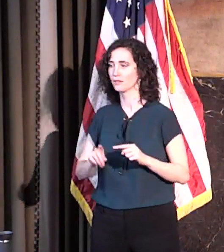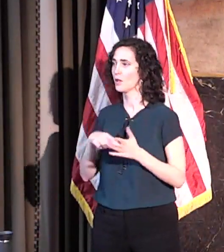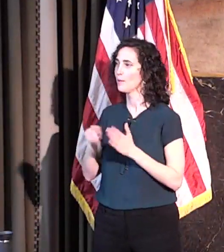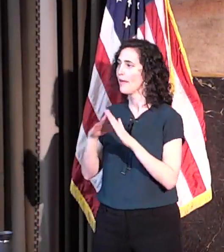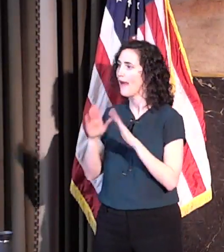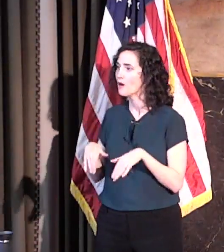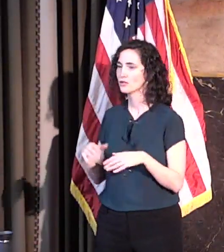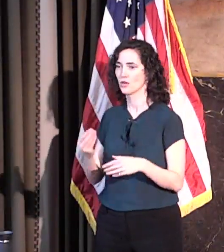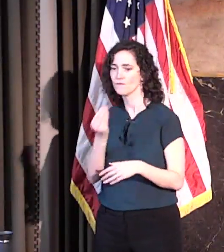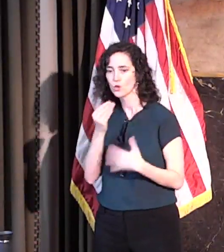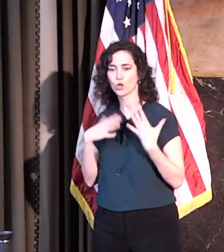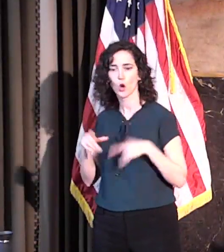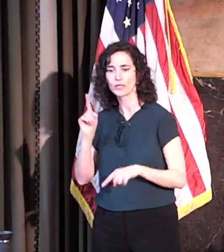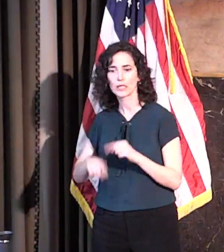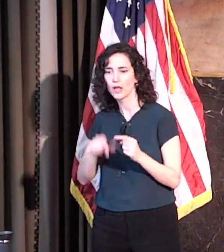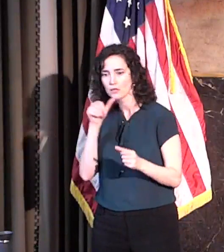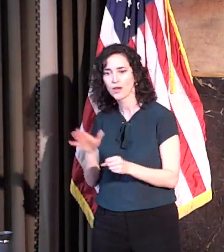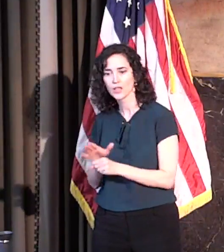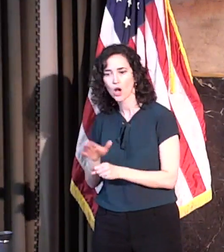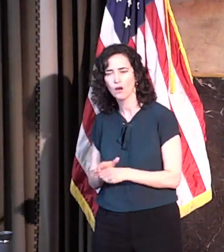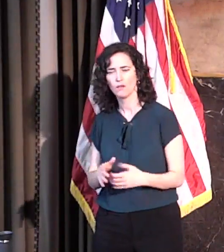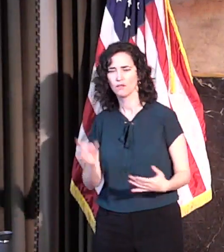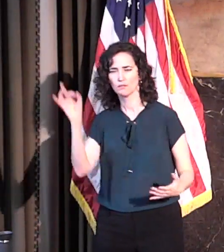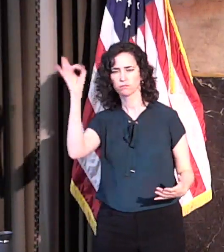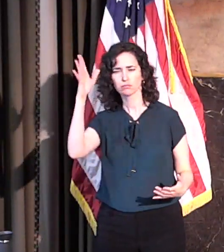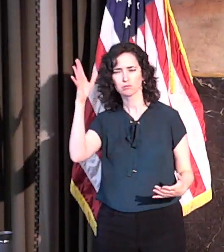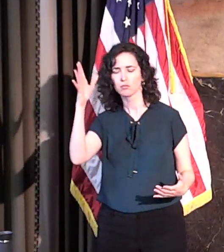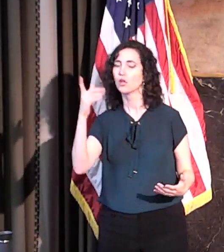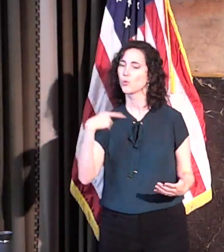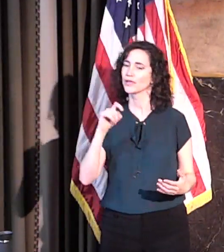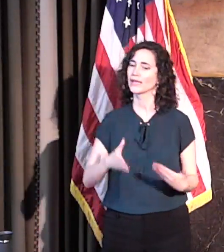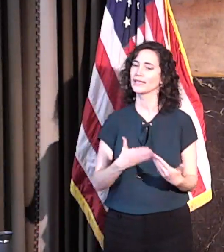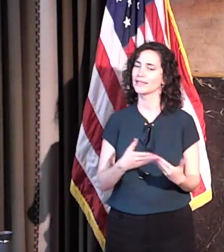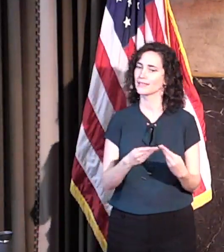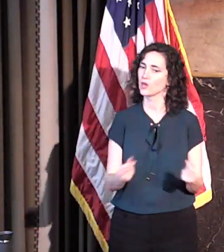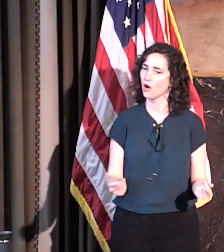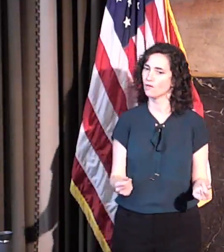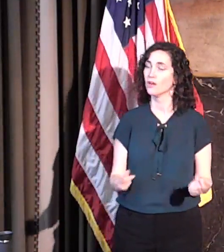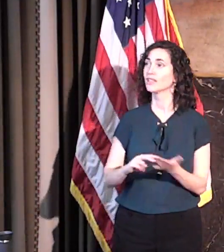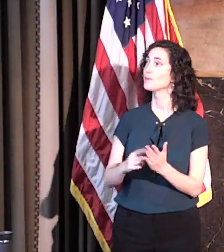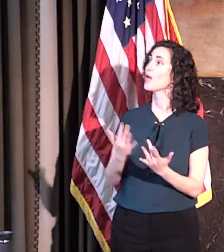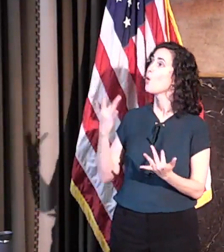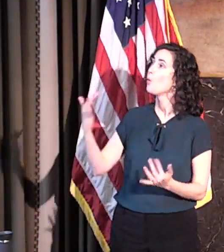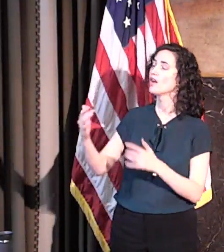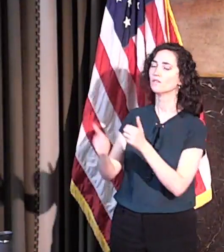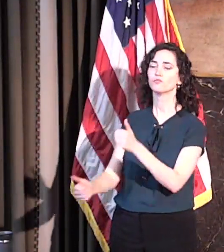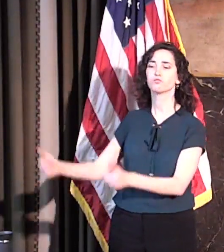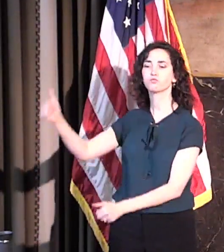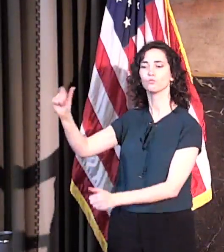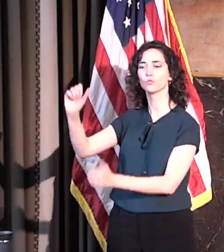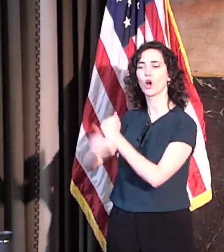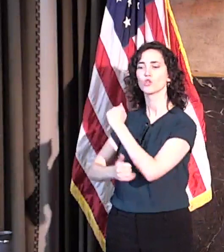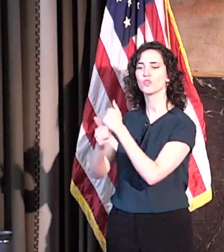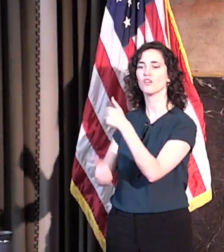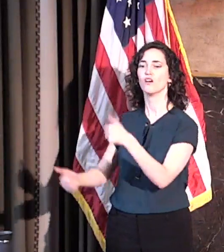backwards. And it's something that can be so easily addressed, and we really shouldn't wait on Congress to do it.